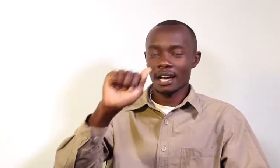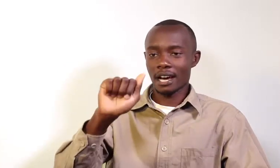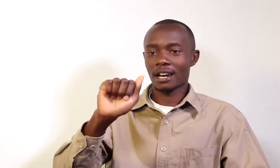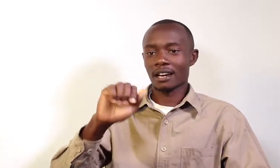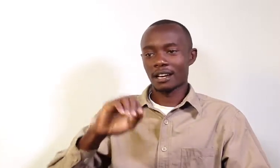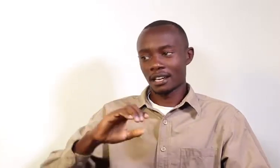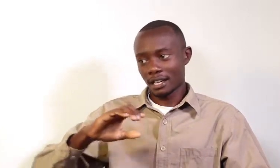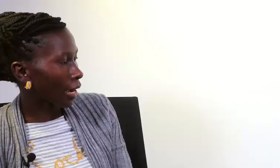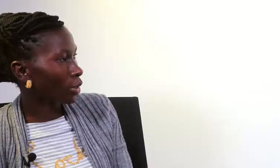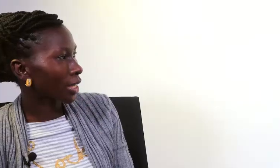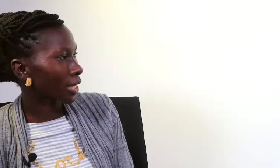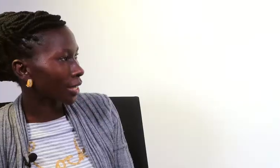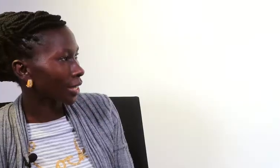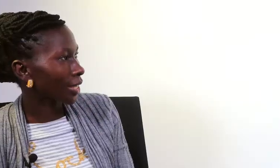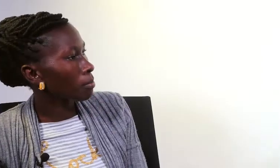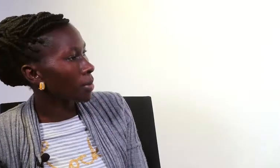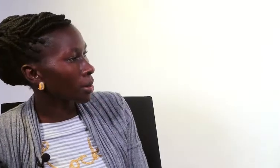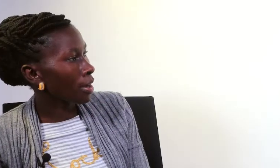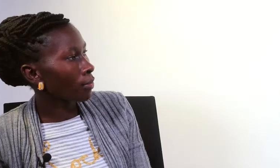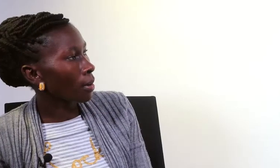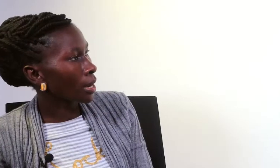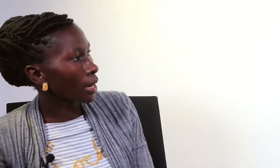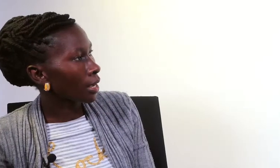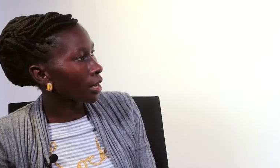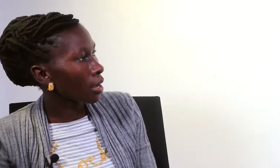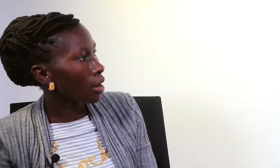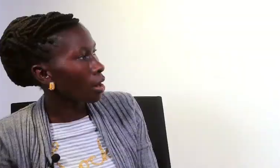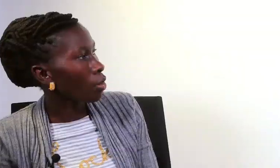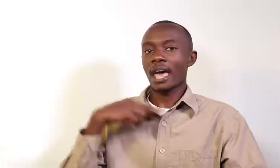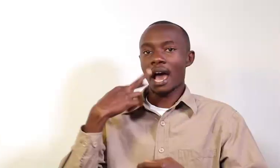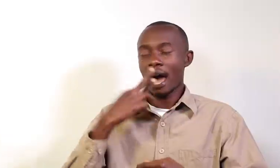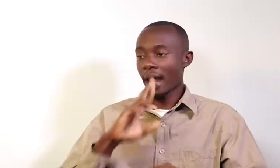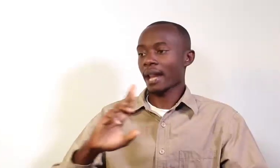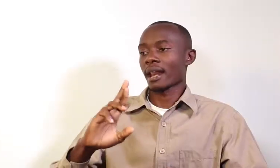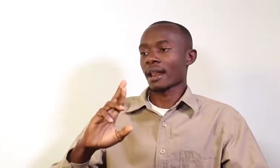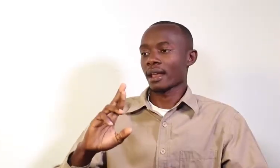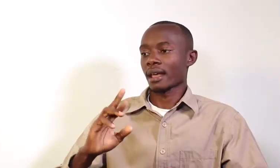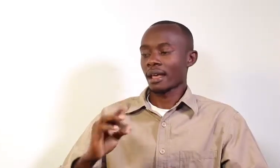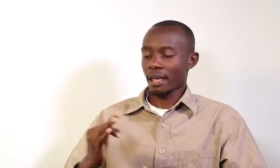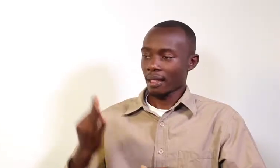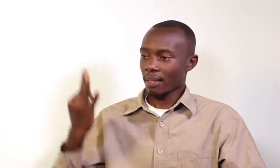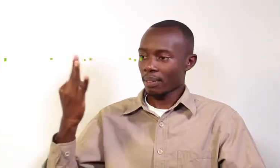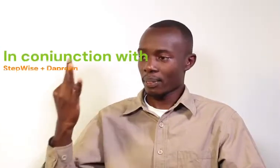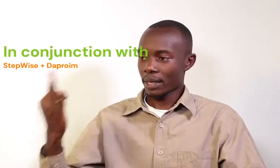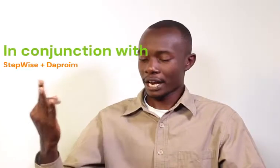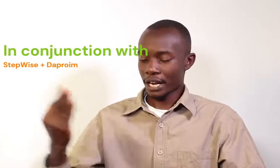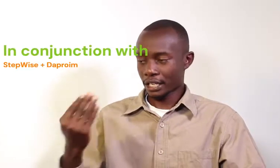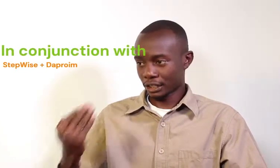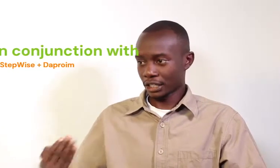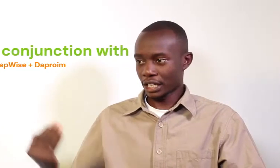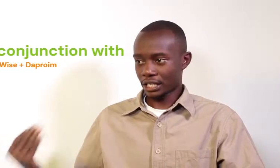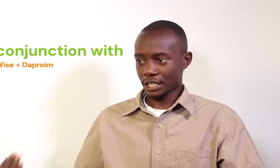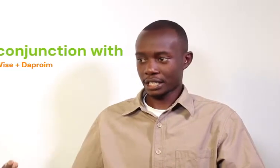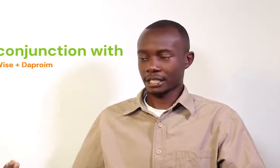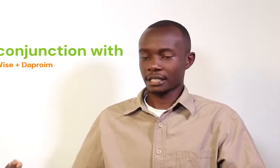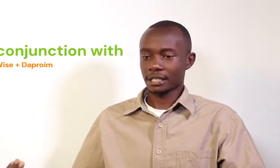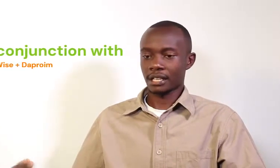Vihiga County. In my family, we are 3 children,